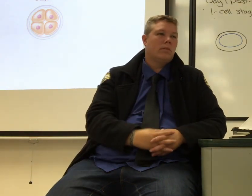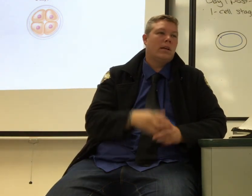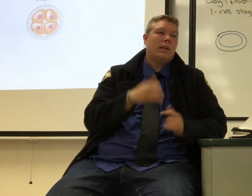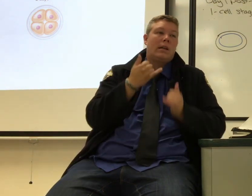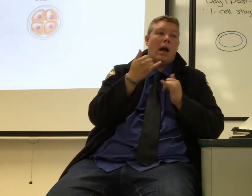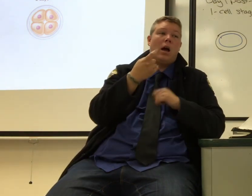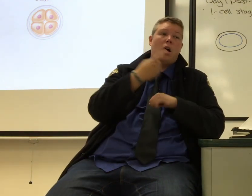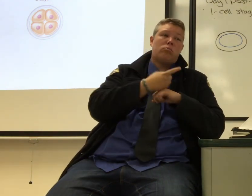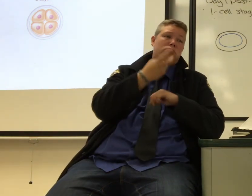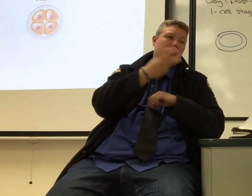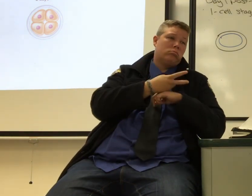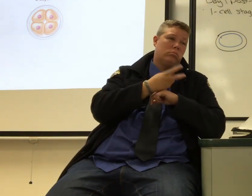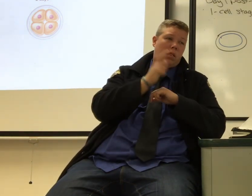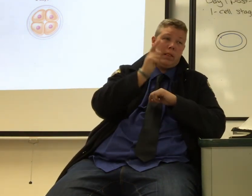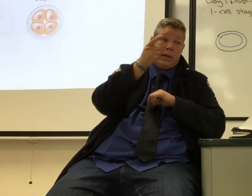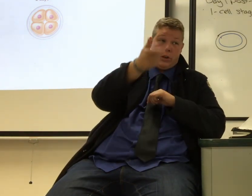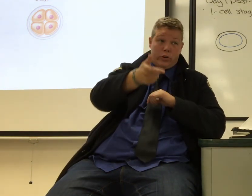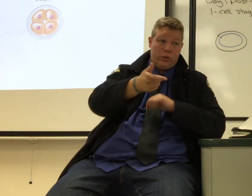days post-fertilization.